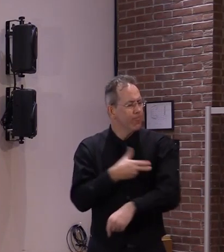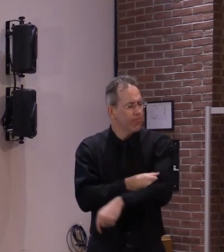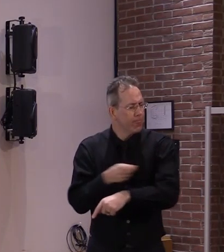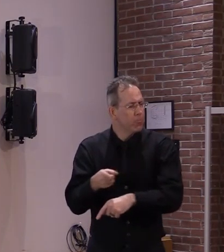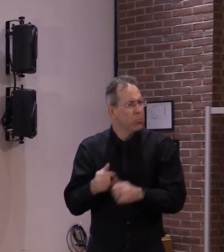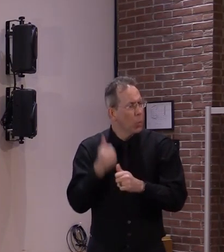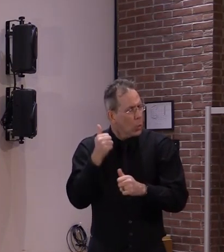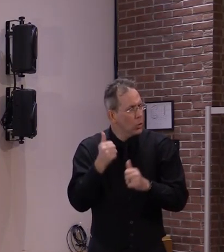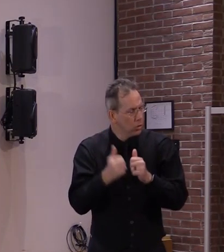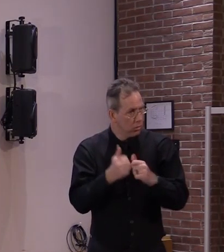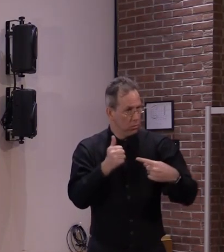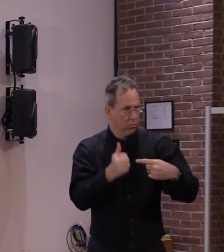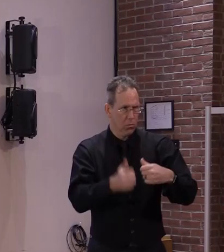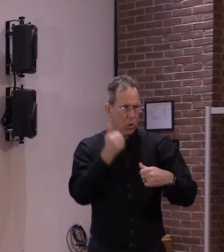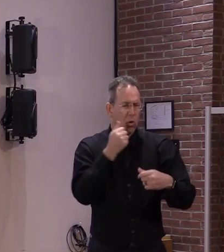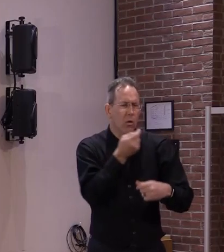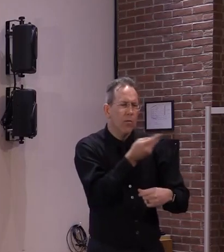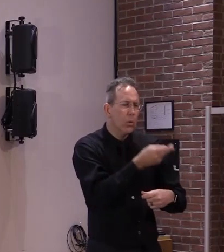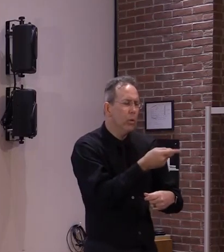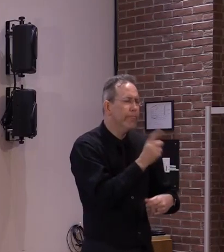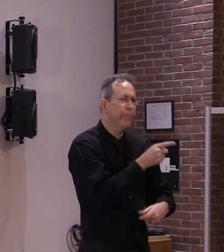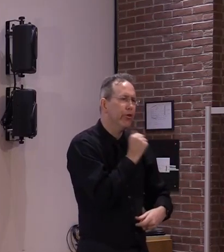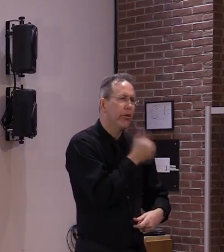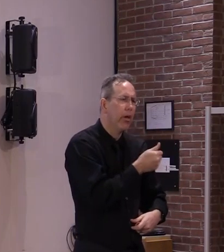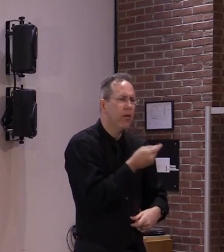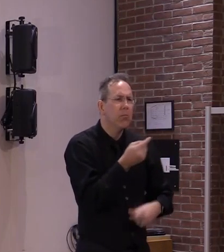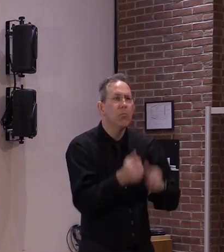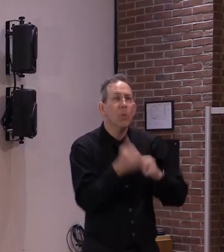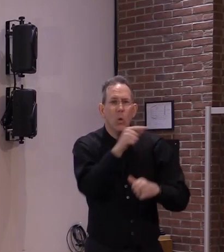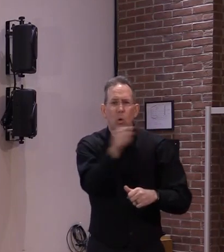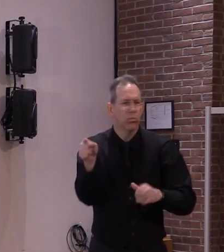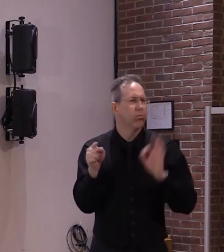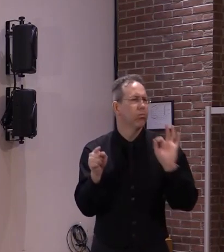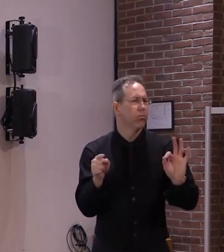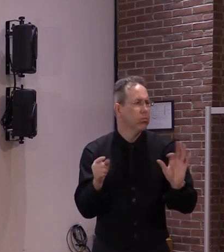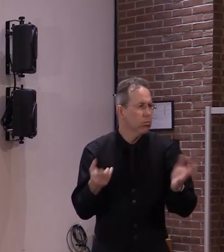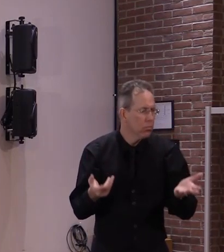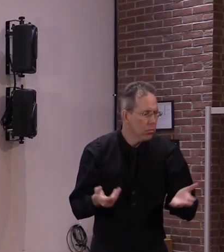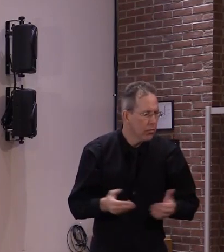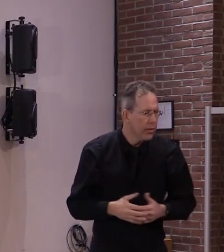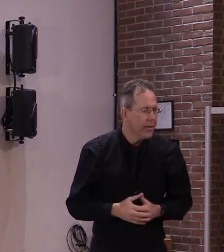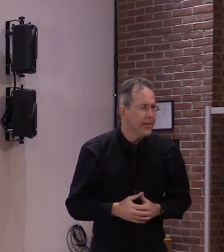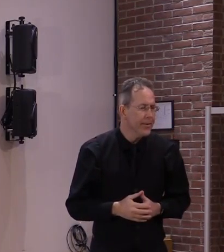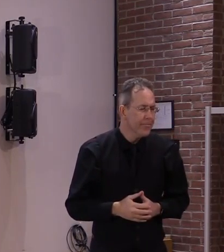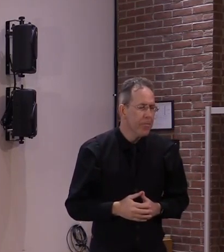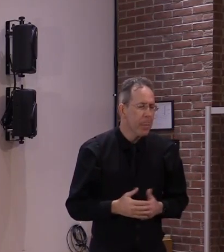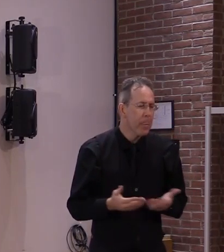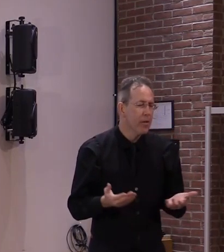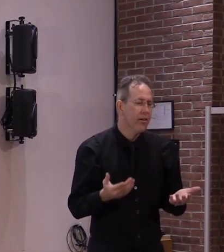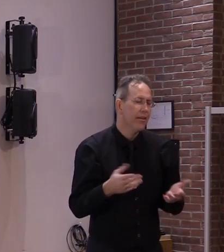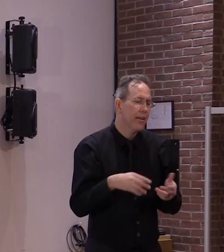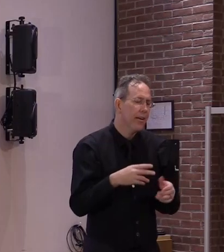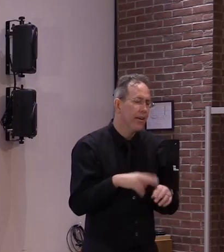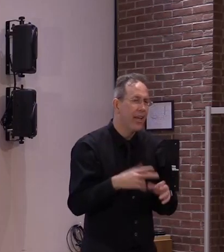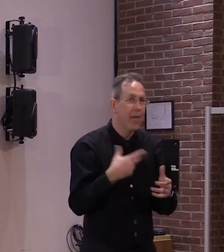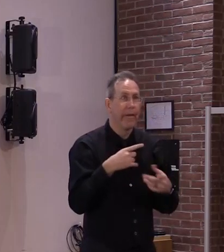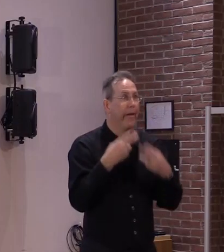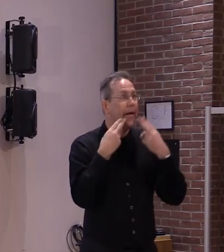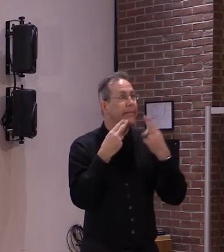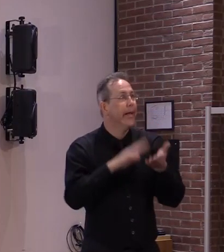I'm not naive. There are probably some people that have gotten vaccinated for two reasons. One, they have cut the line,